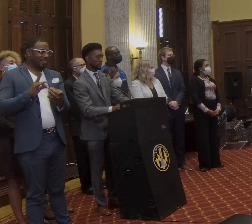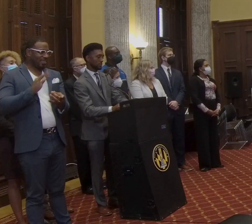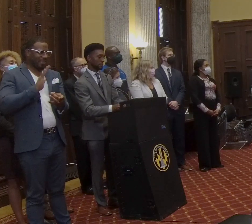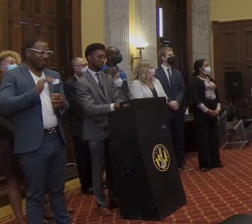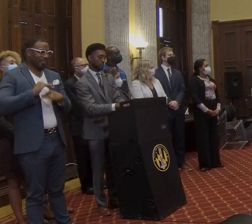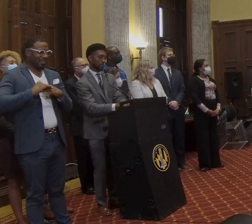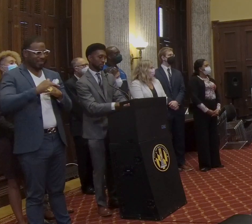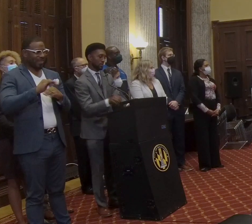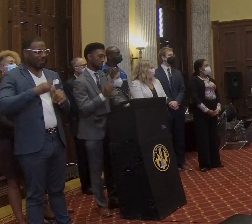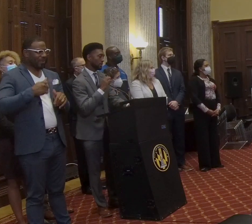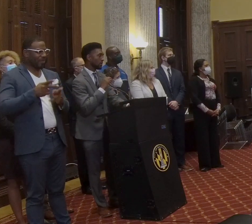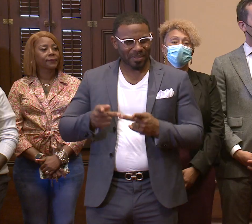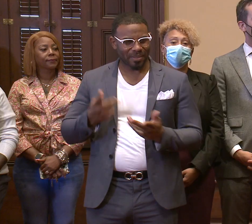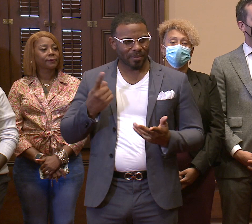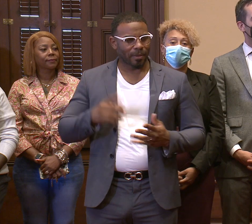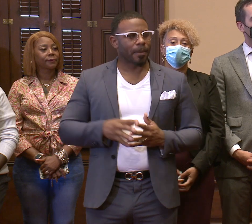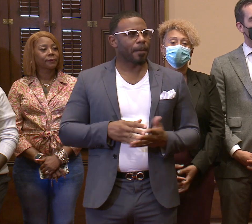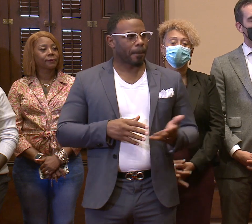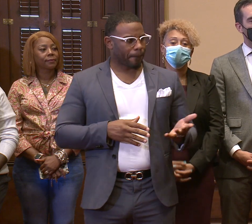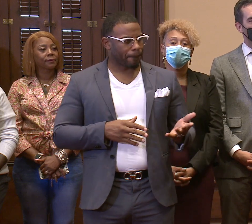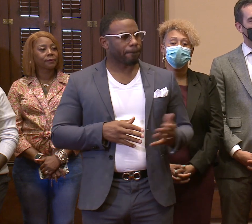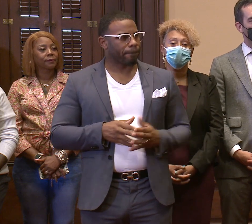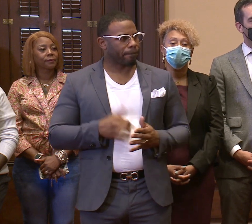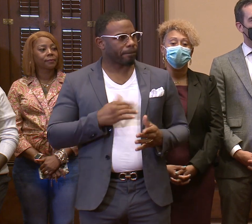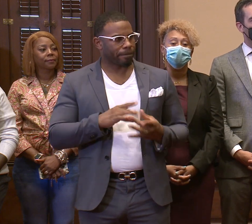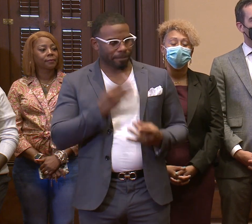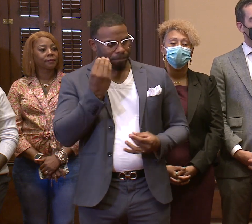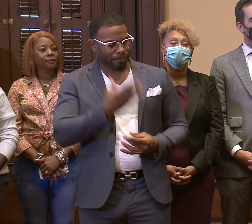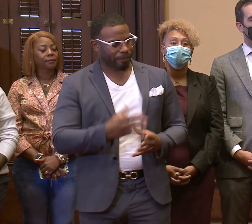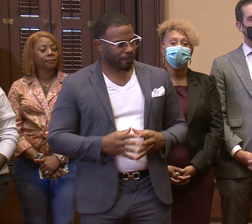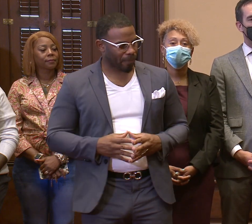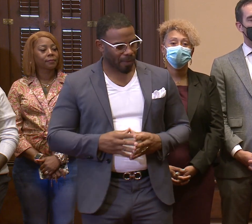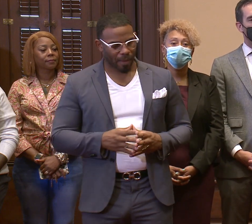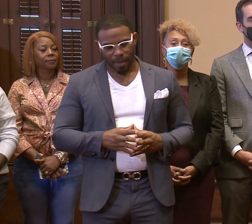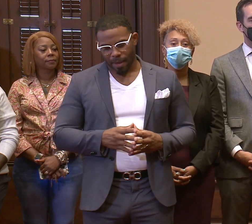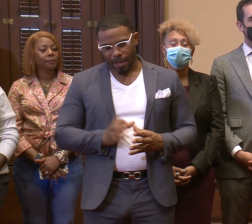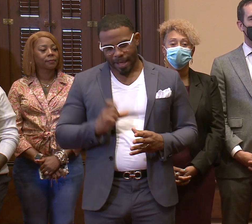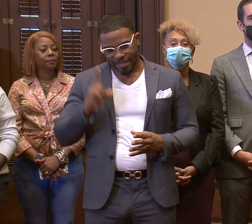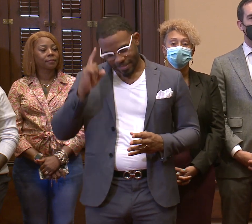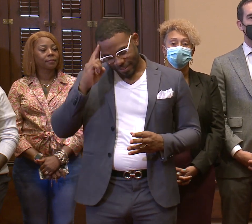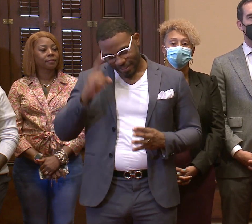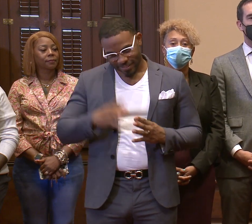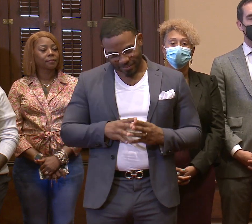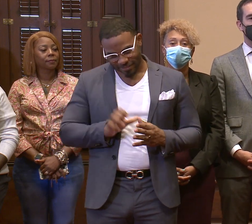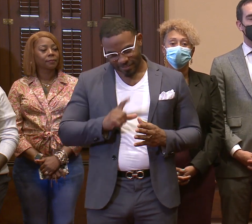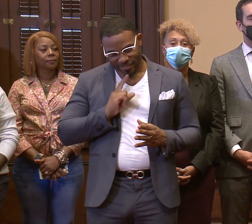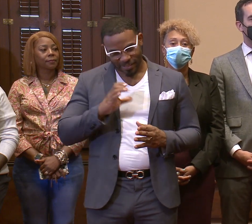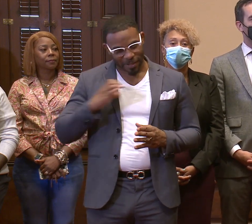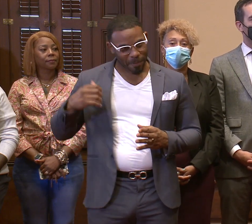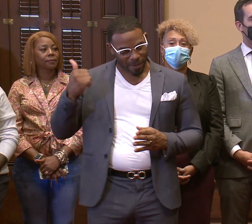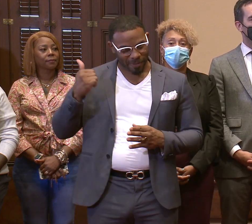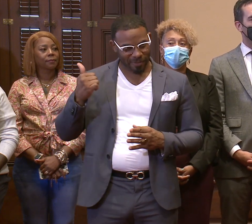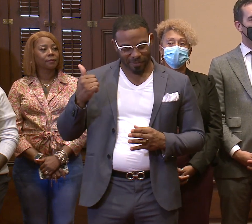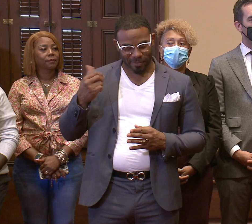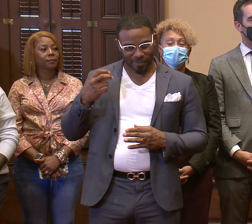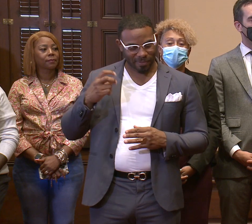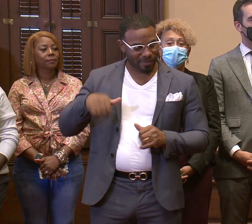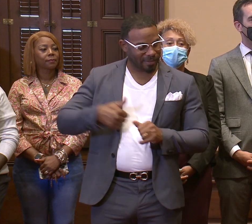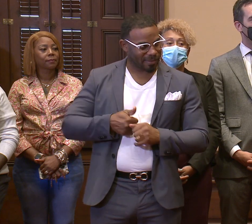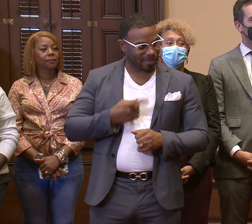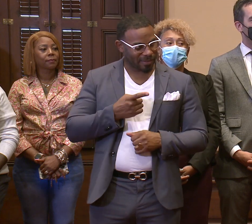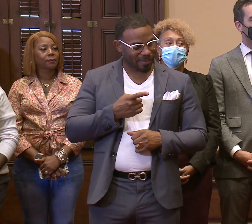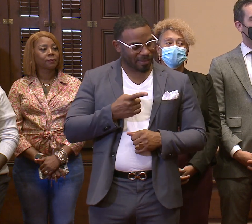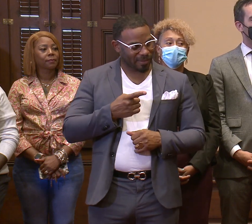never sustainable in the first place? So I'll say this, McKenzie, and I think as the commissioner is standing, sitting right behind